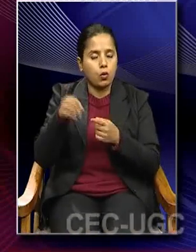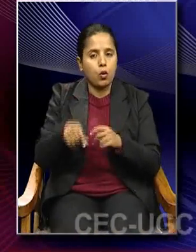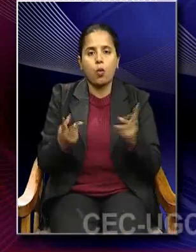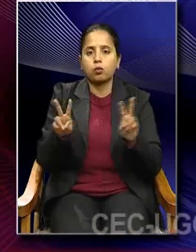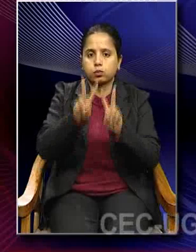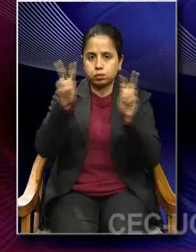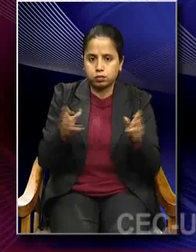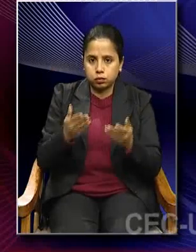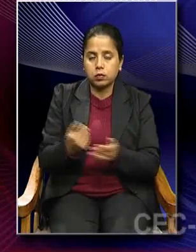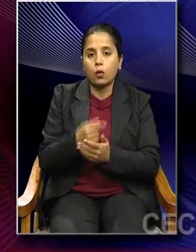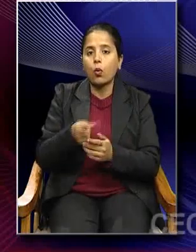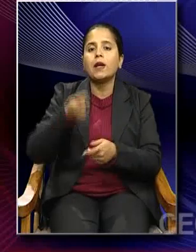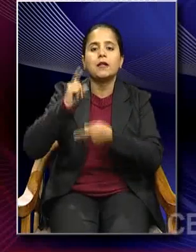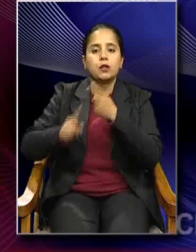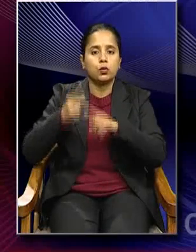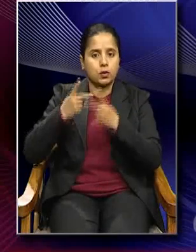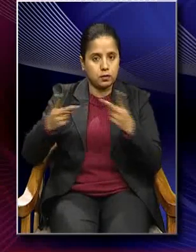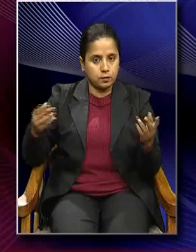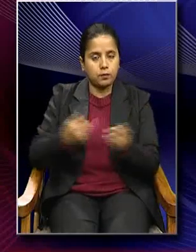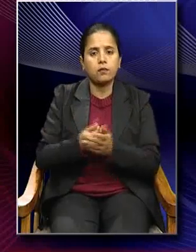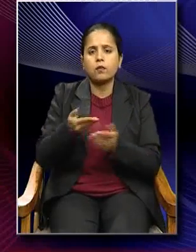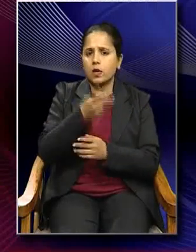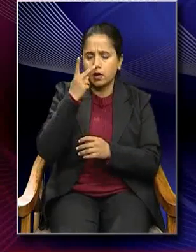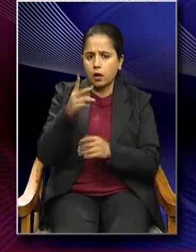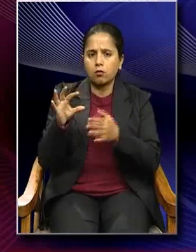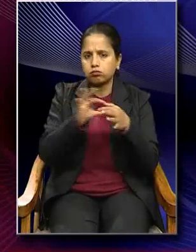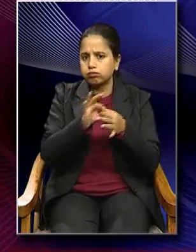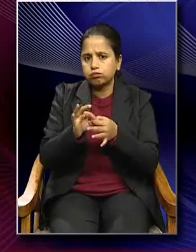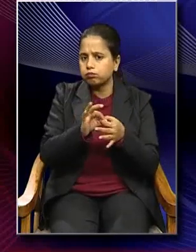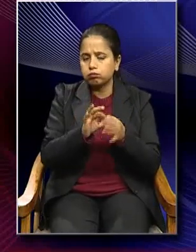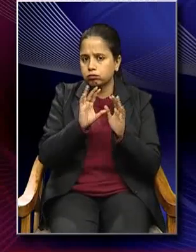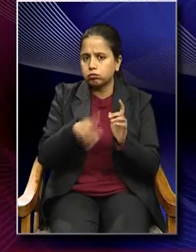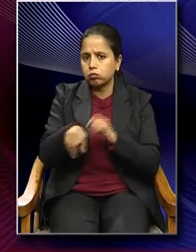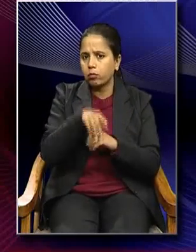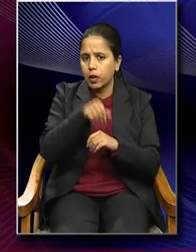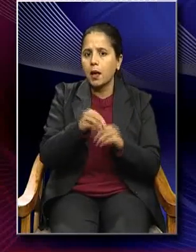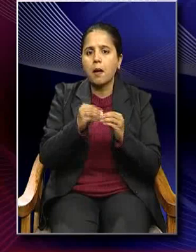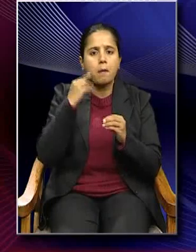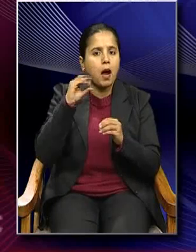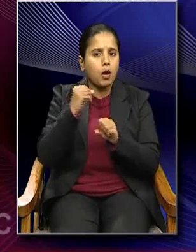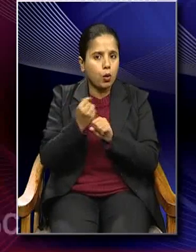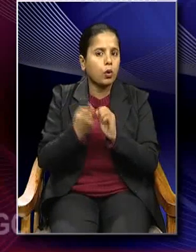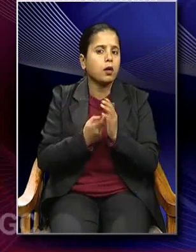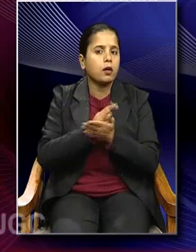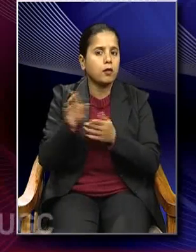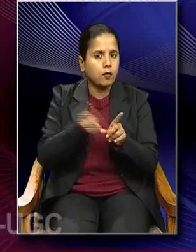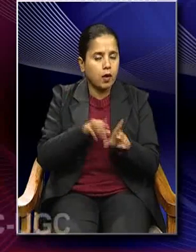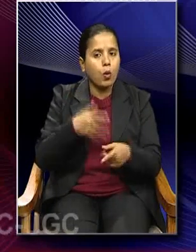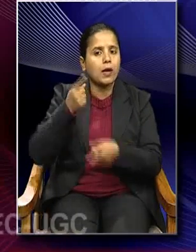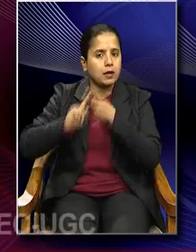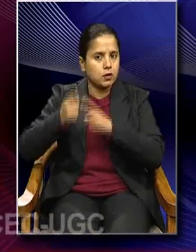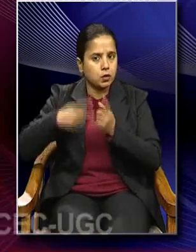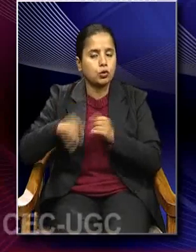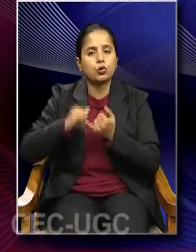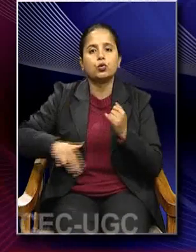context, and the history. So there is an interconnection between biography, history, and